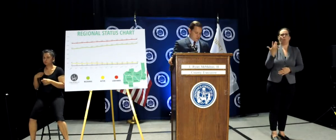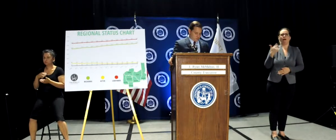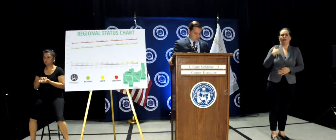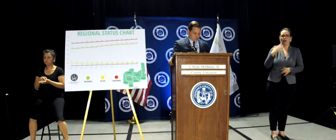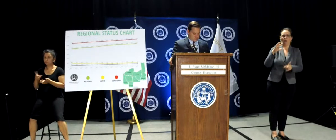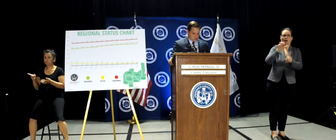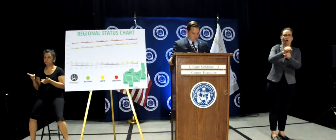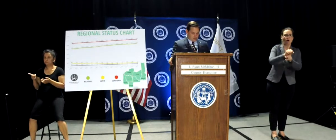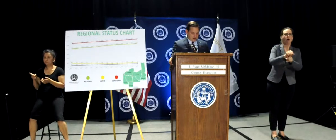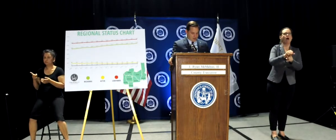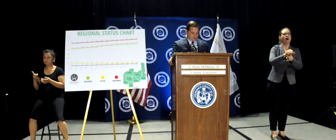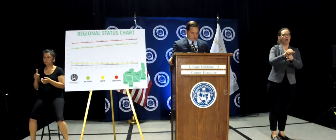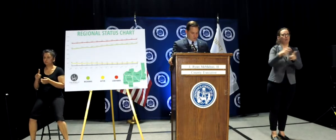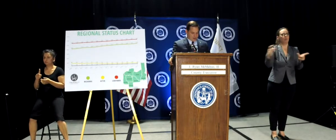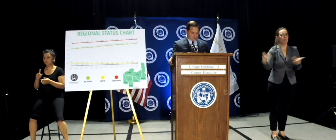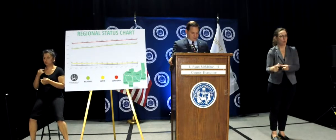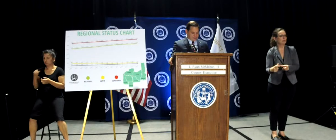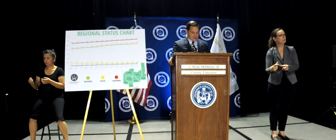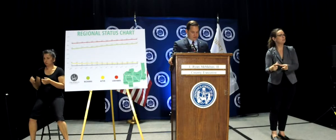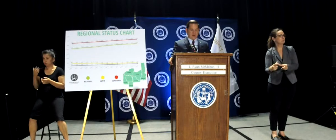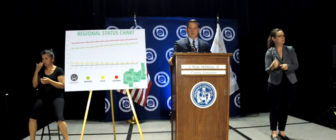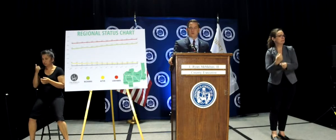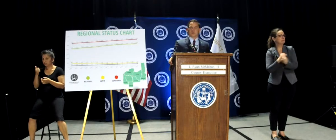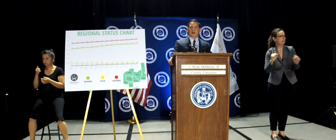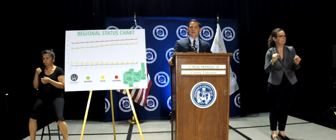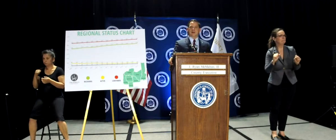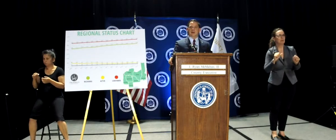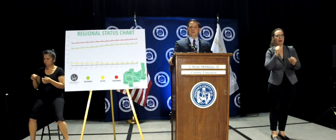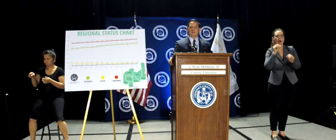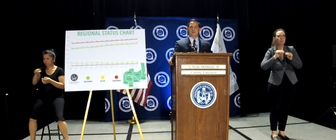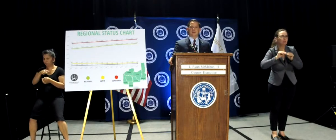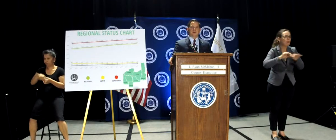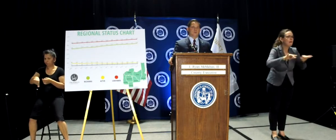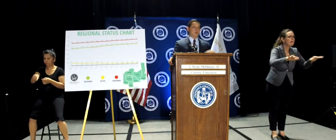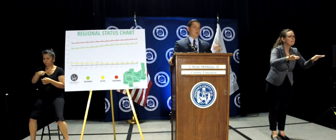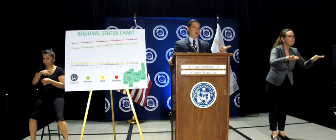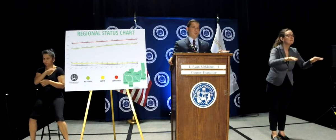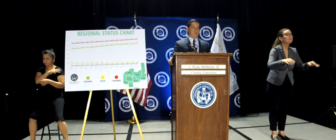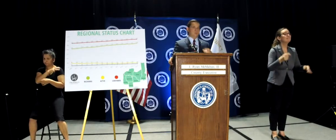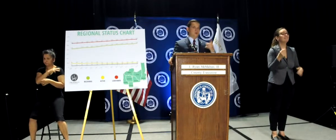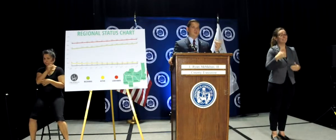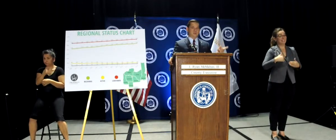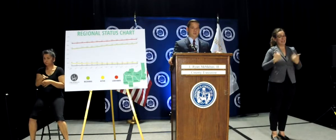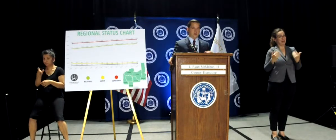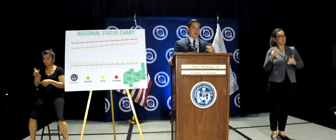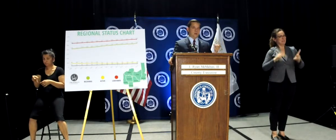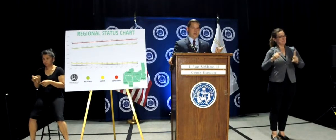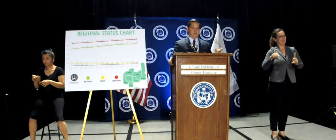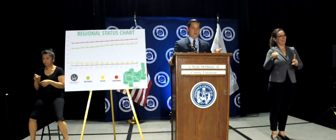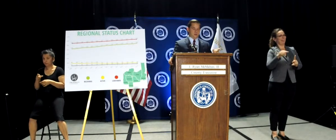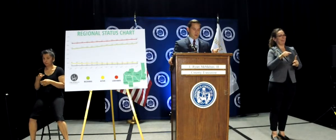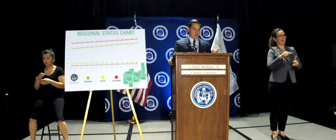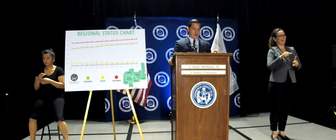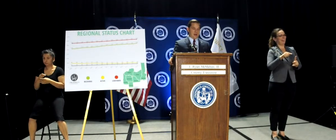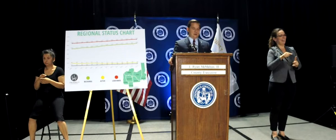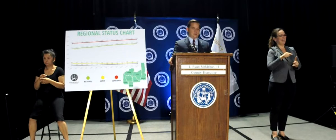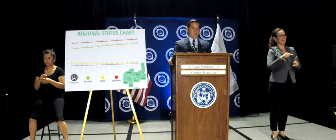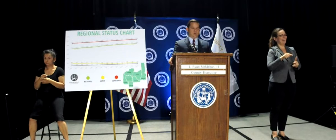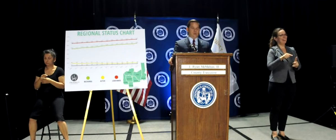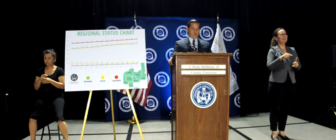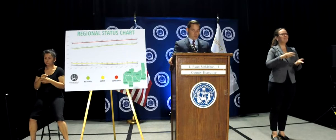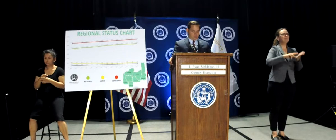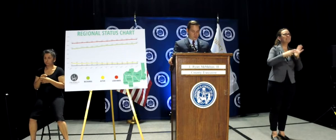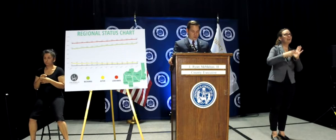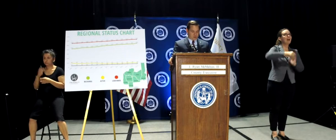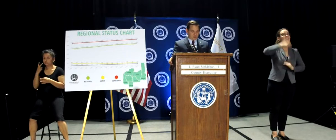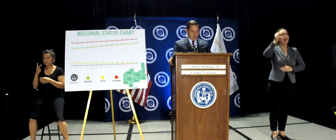because we now have to track these 7 household contacts because we don't know how sick they're going to get. And